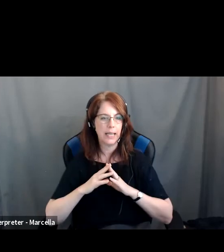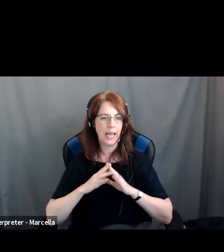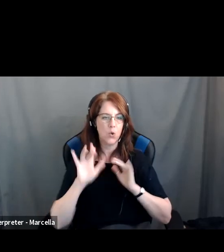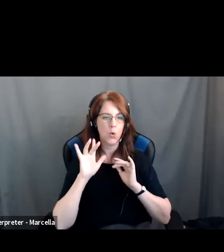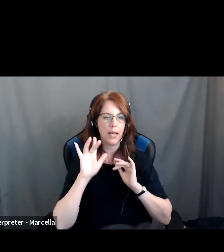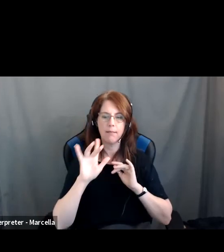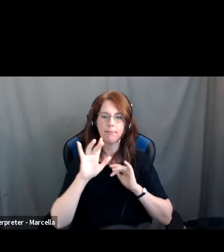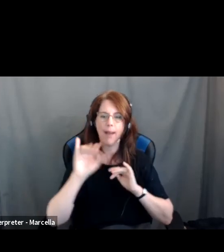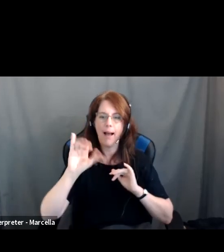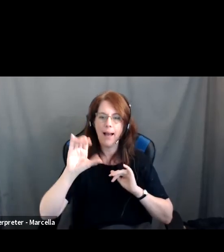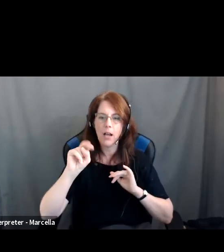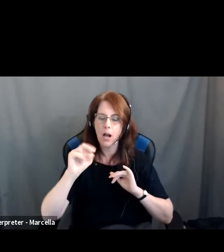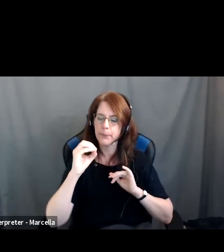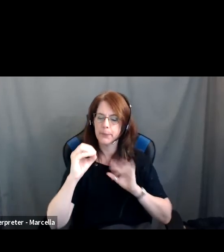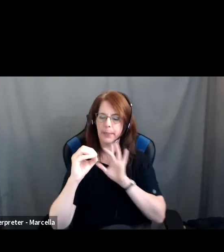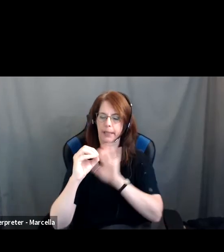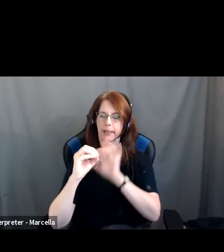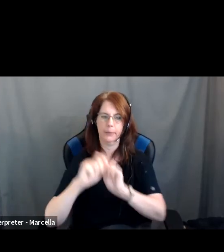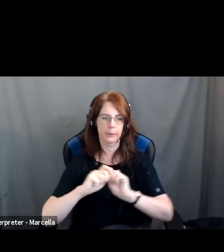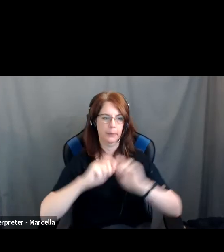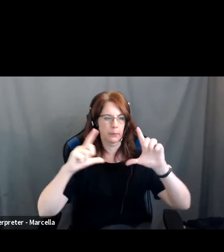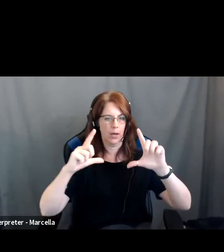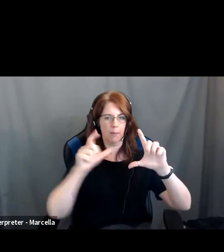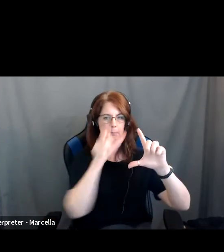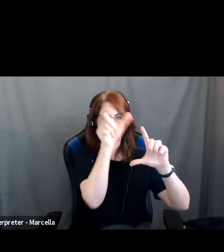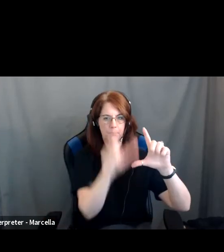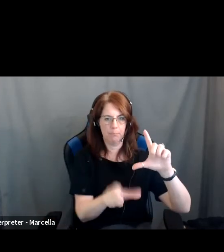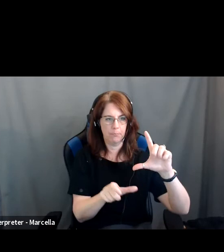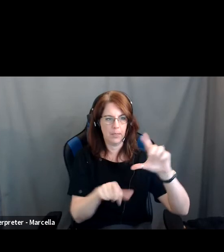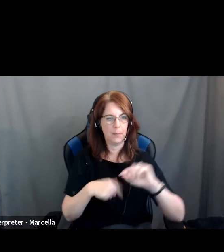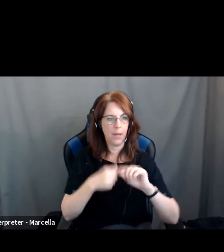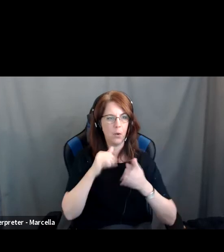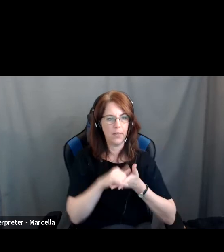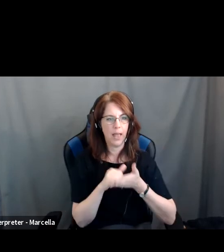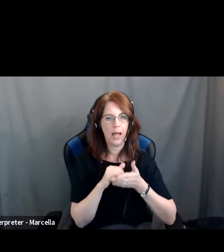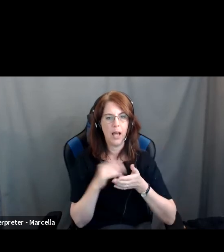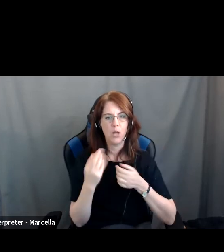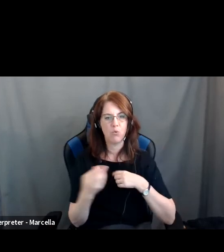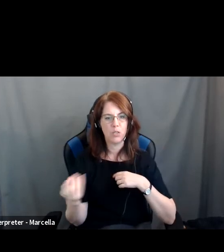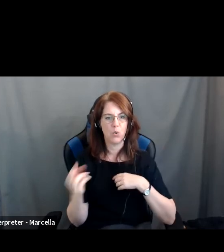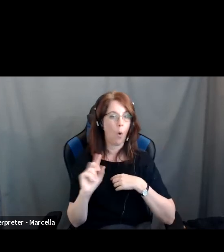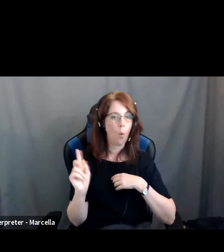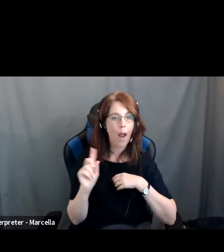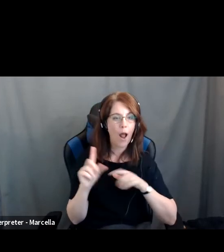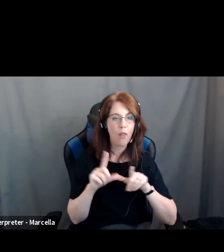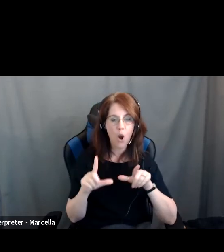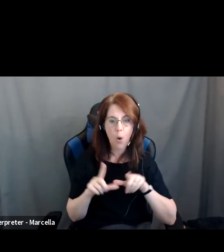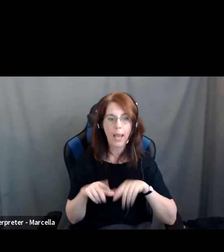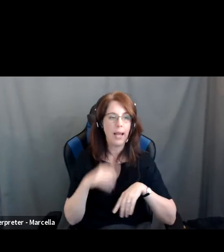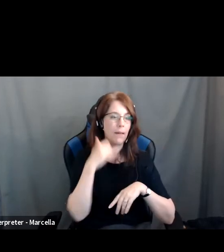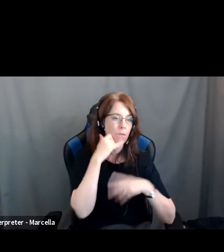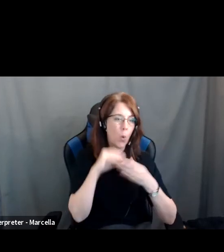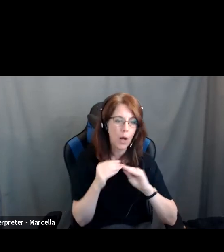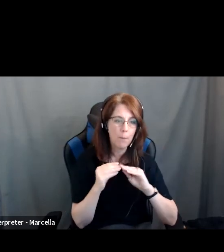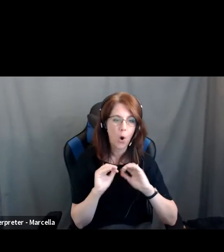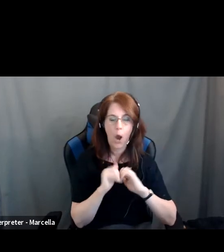an icon and it will bring up information about the resource, where they're located, phone number, and how